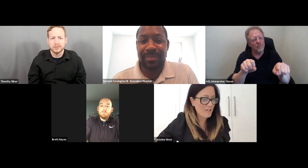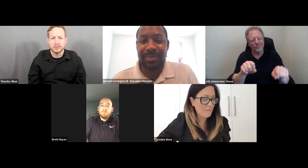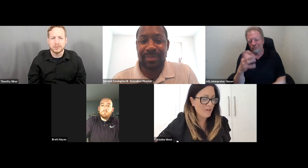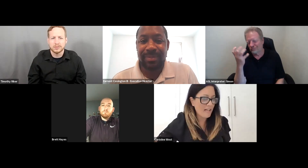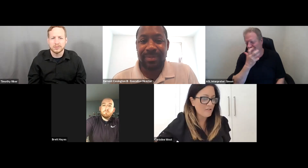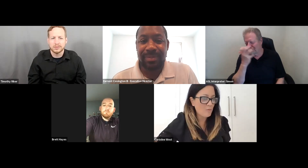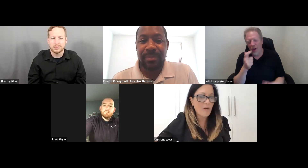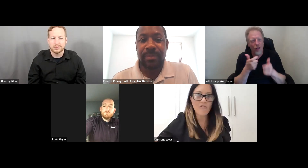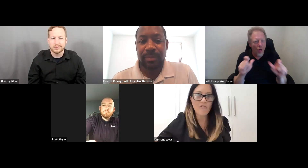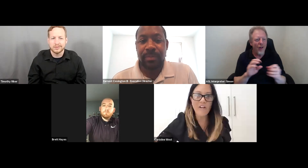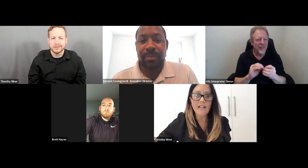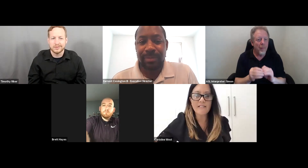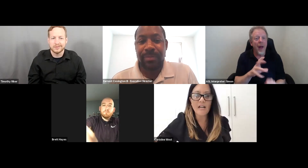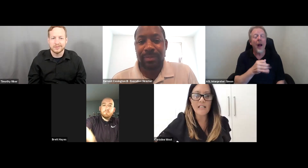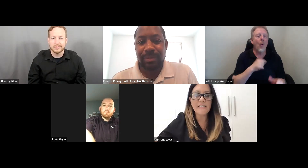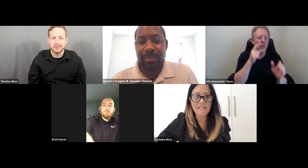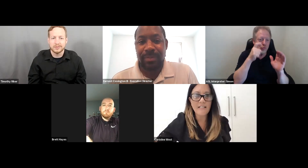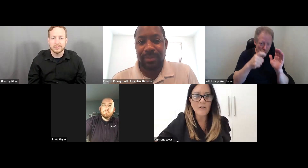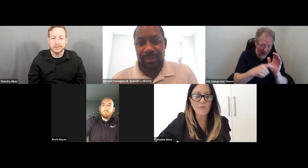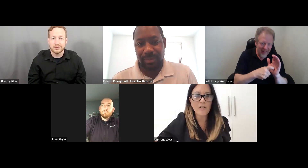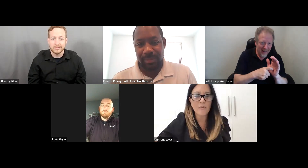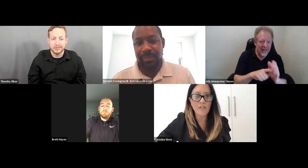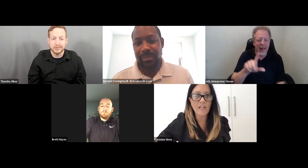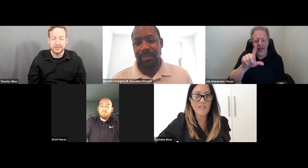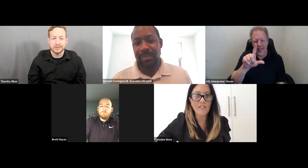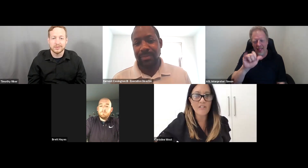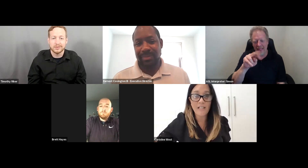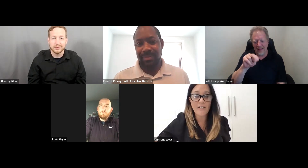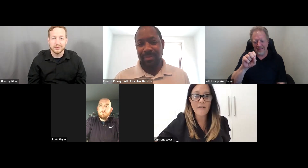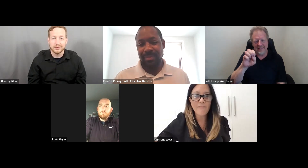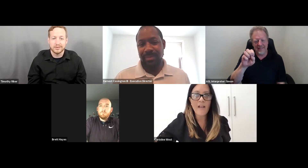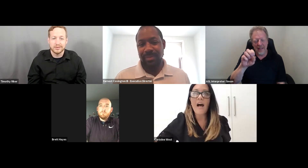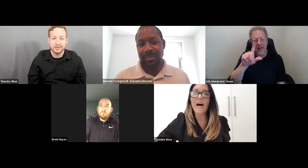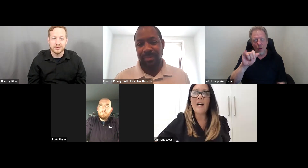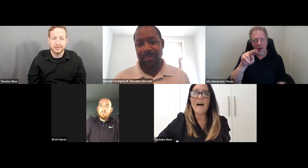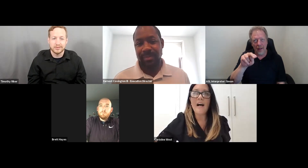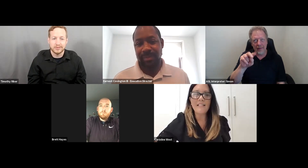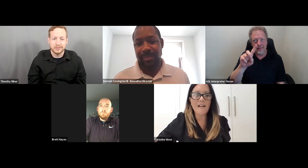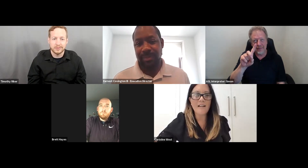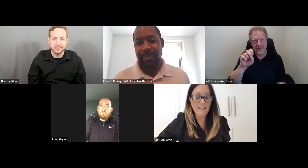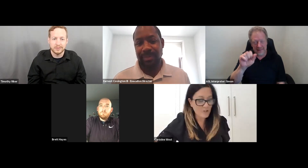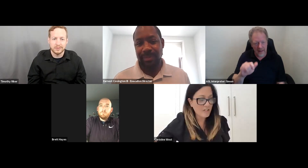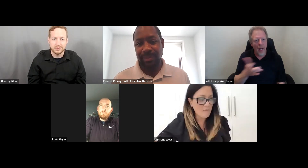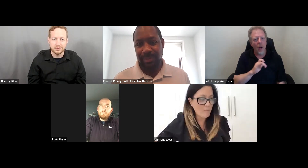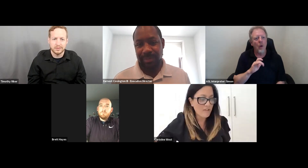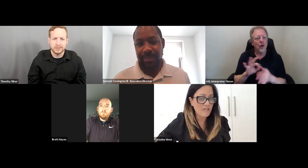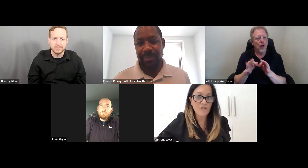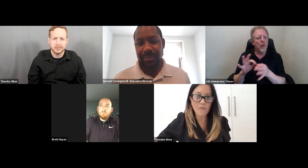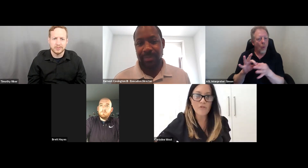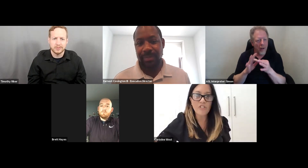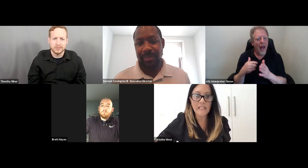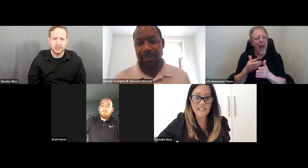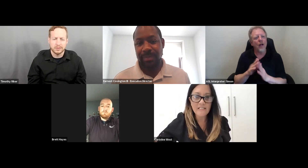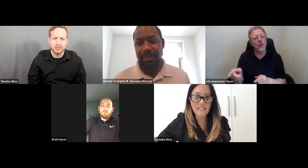Quite a large number. And I just want to recognize Lindsay, who's our communications coordinator. I asked her to come up with